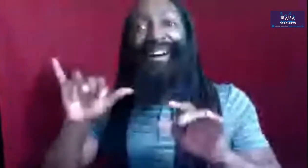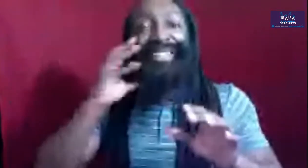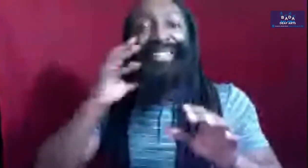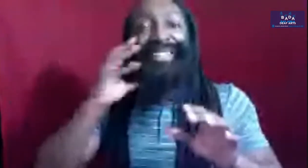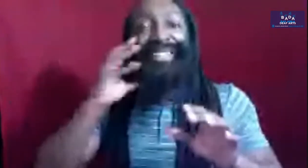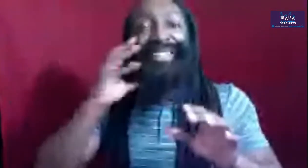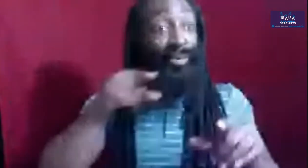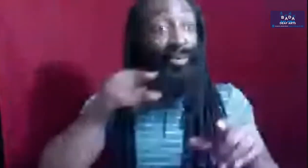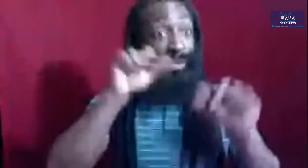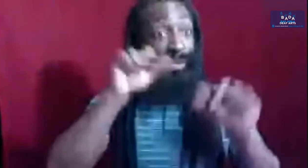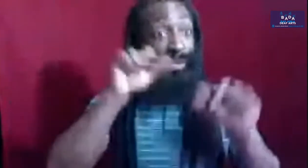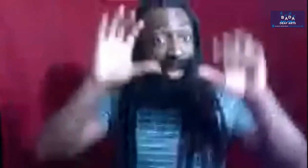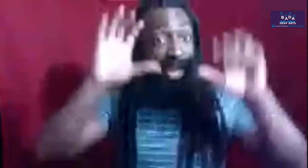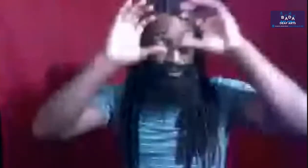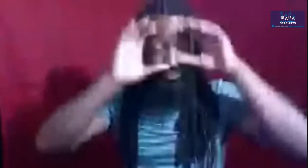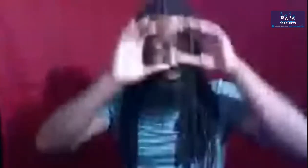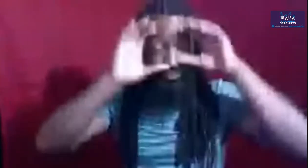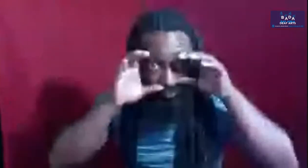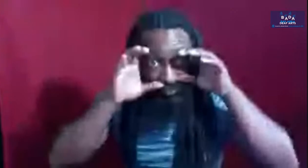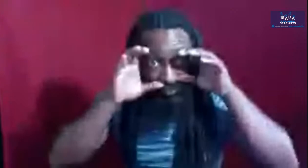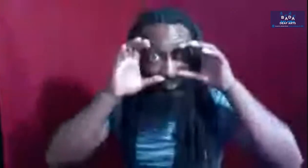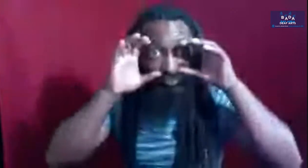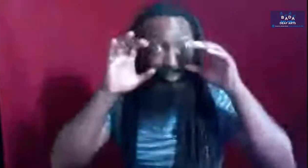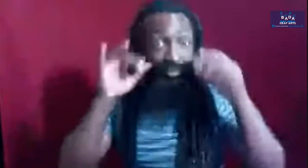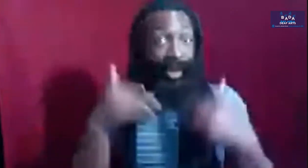in and get the full experience.